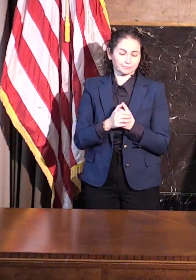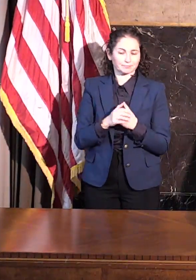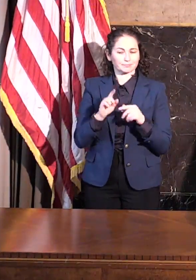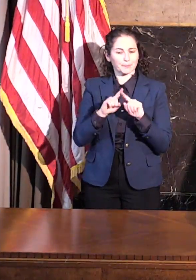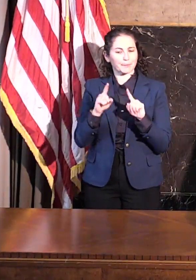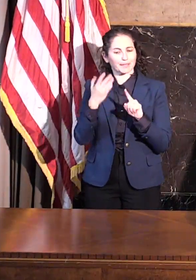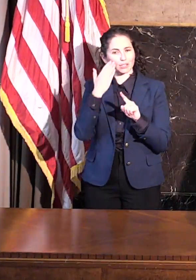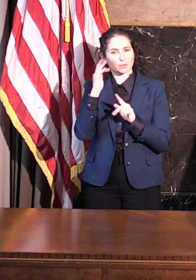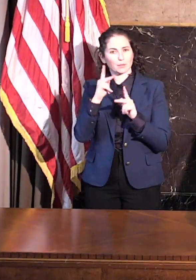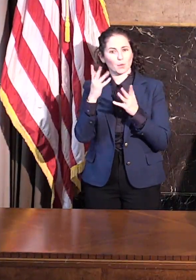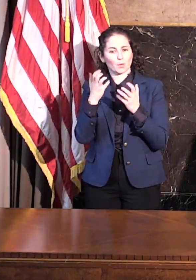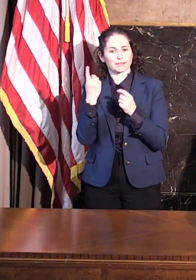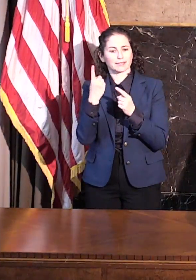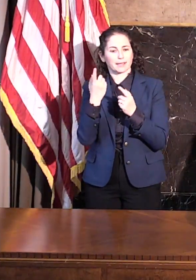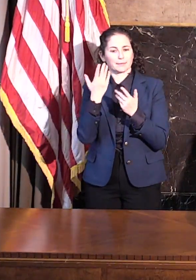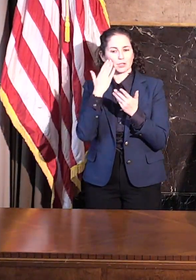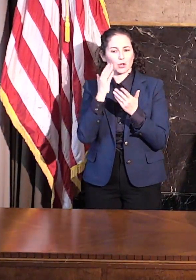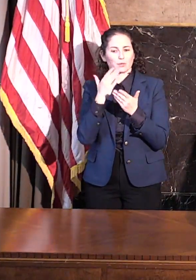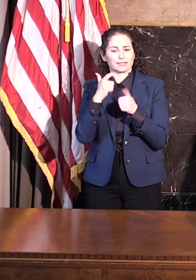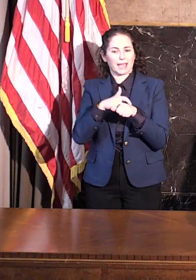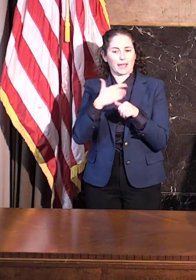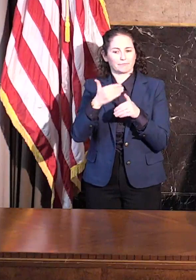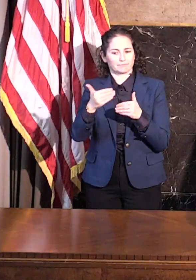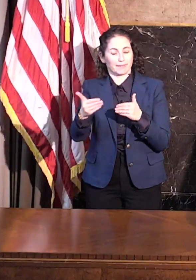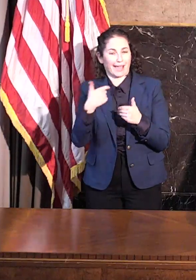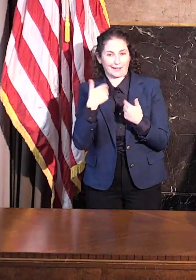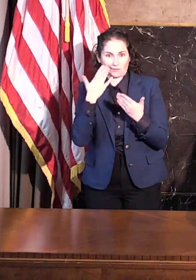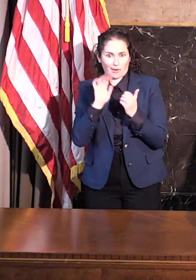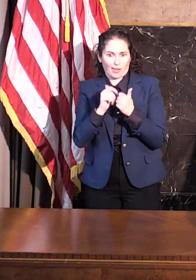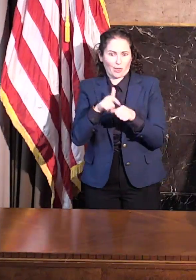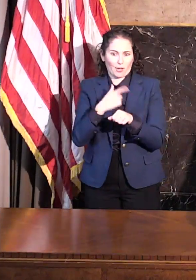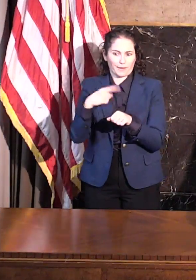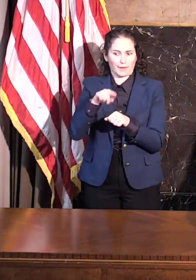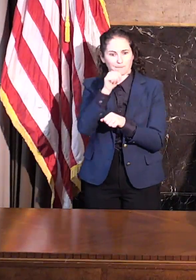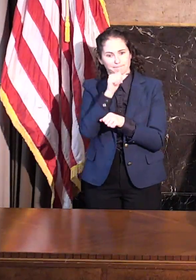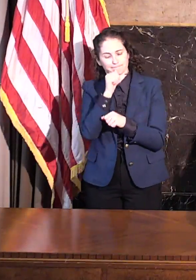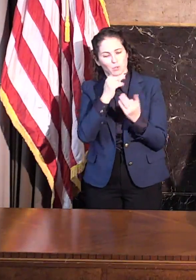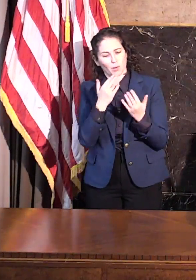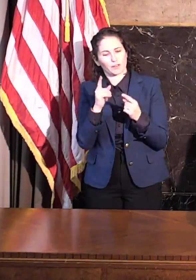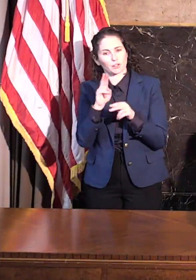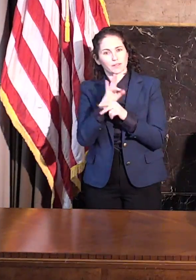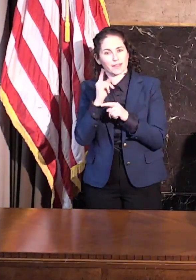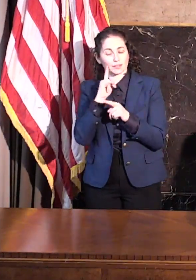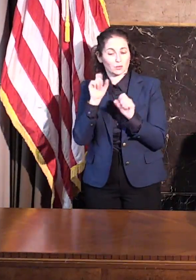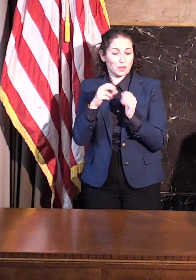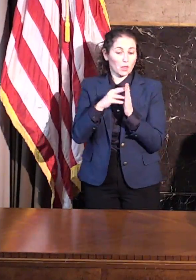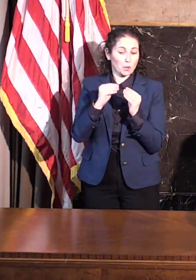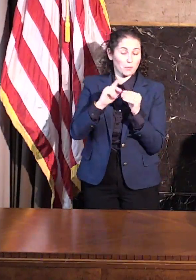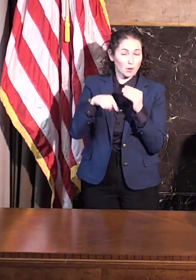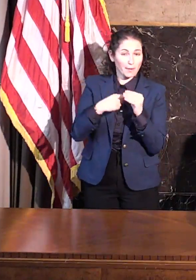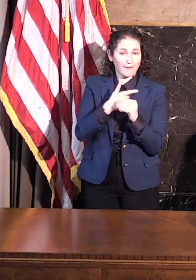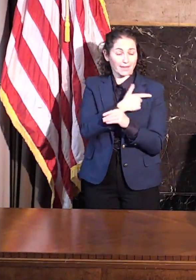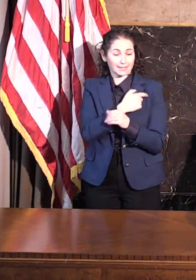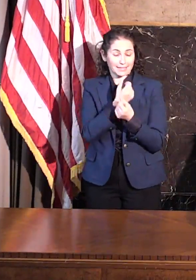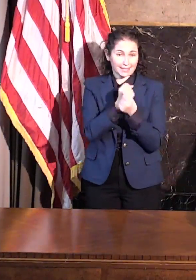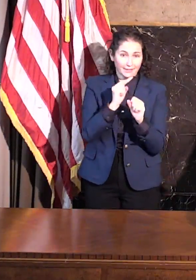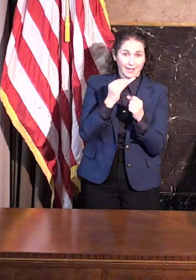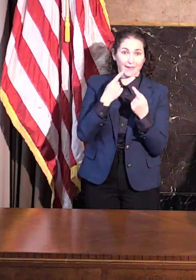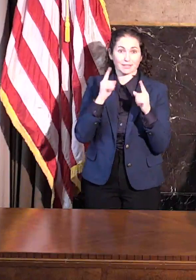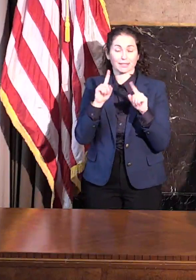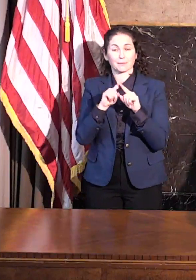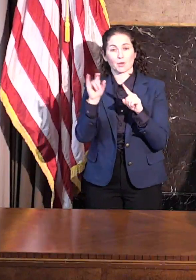African Americans and whites. And the outreach effort is certainly an effort to make sure that we're engaging with